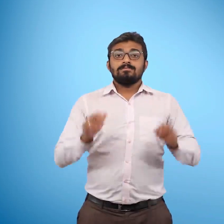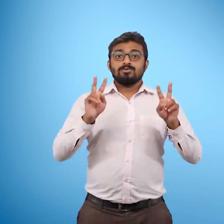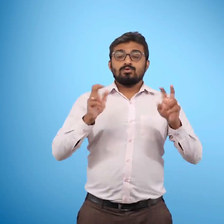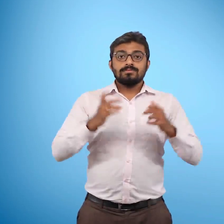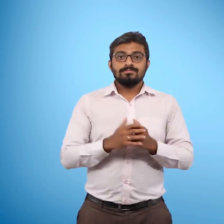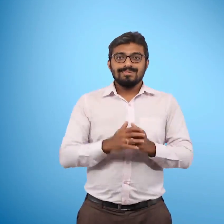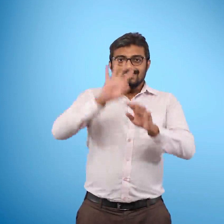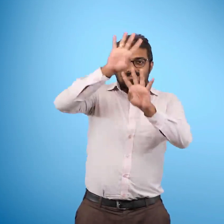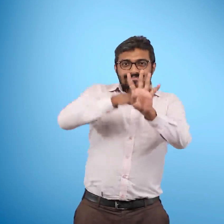Coloring the grid.